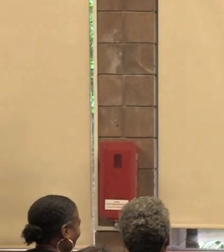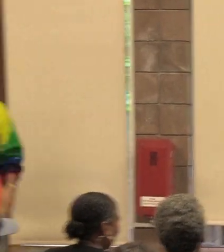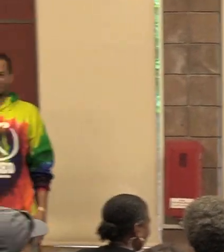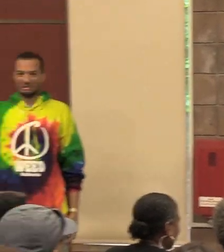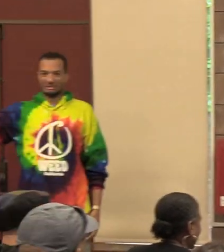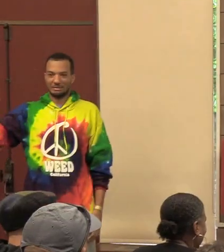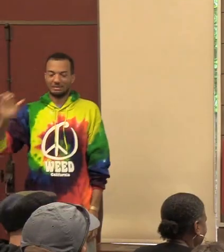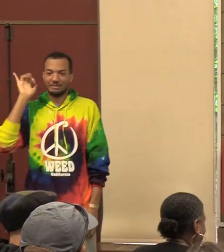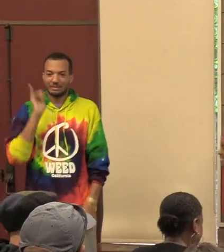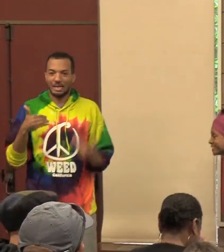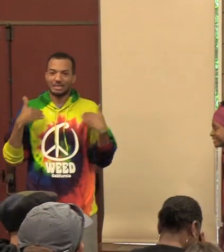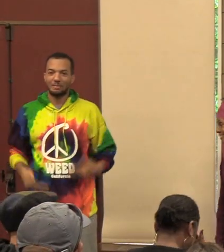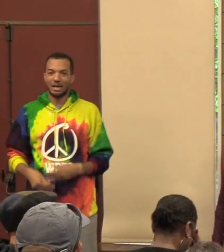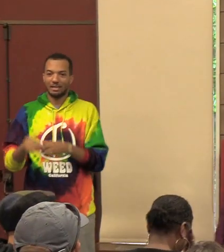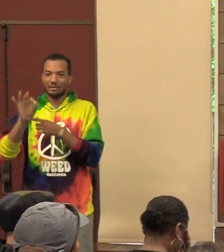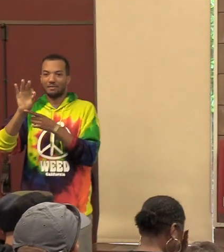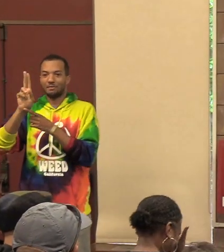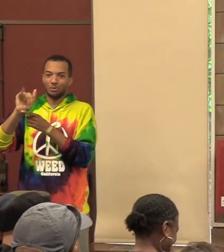Those are body fluids.